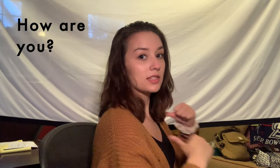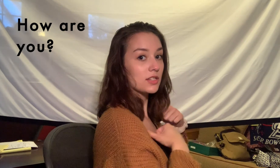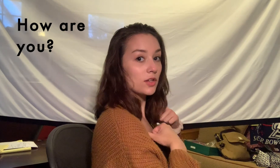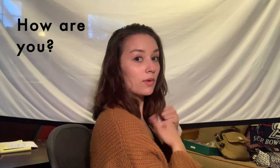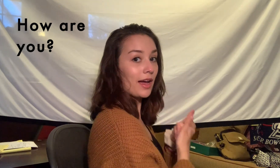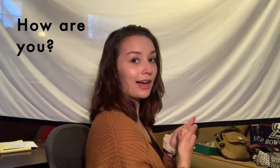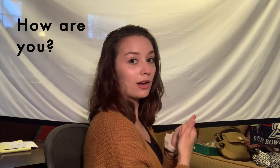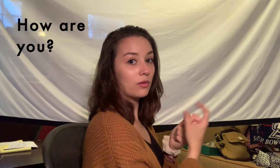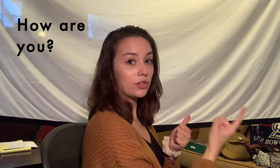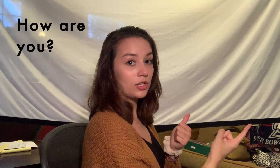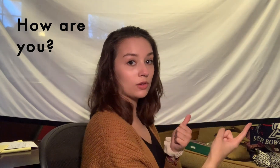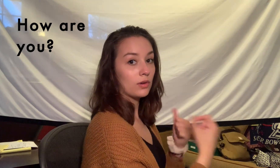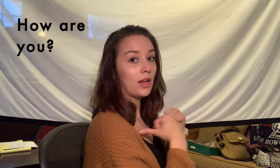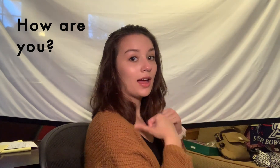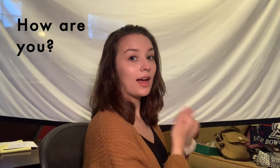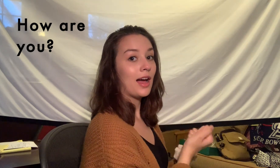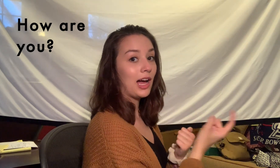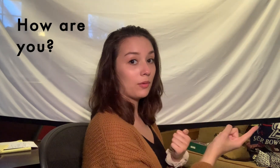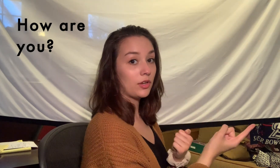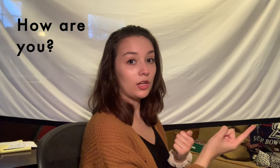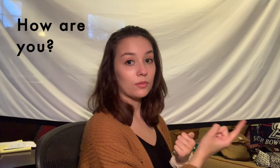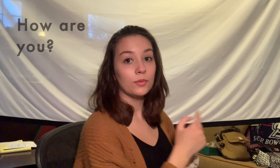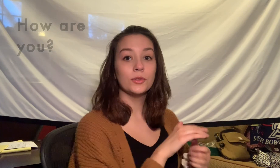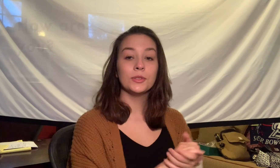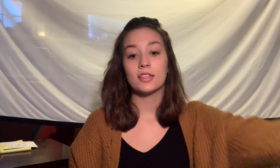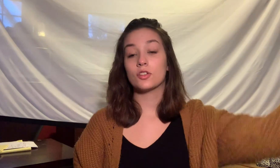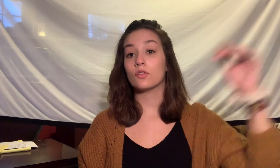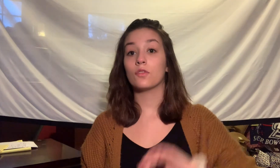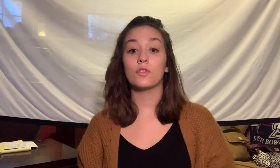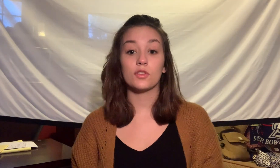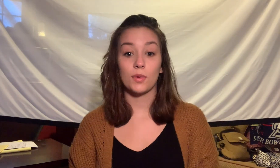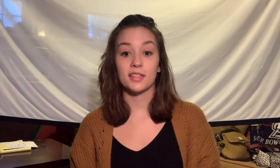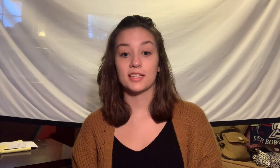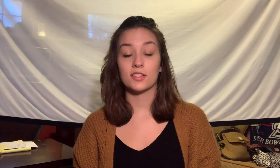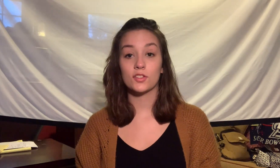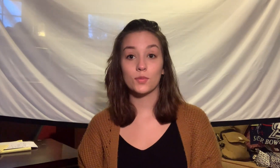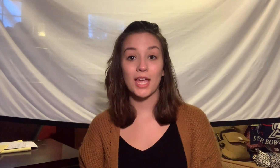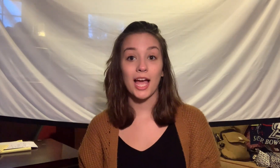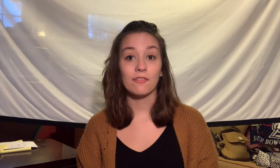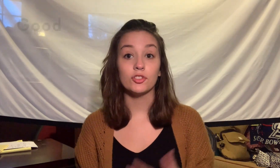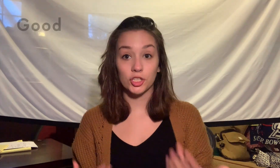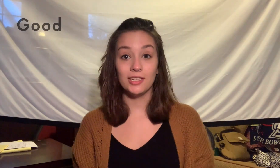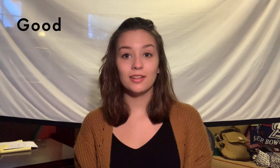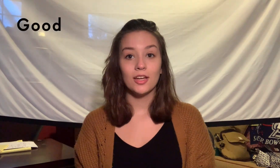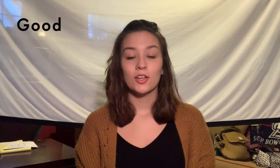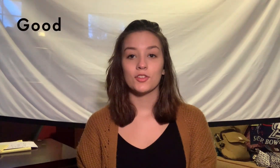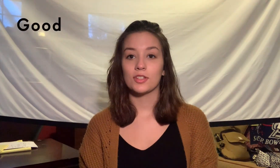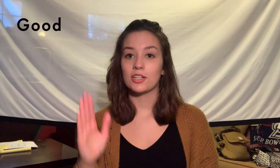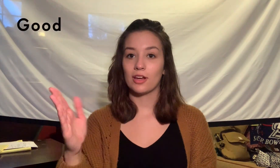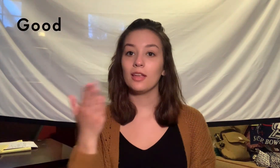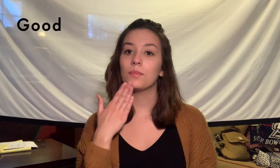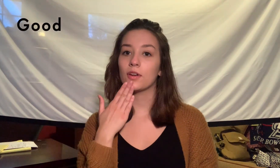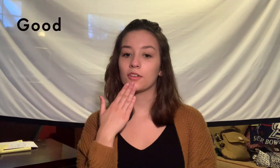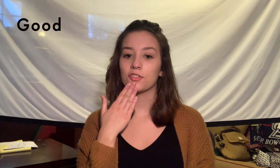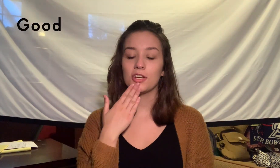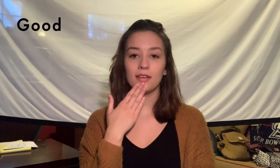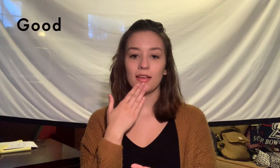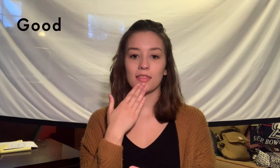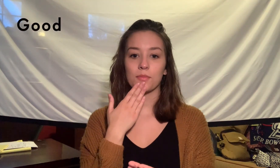So how you? How are you? Let's go through a few responses. So we have good. So you're going to take your hand, put it on your chin, and then put it